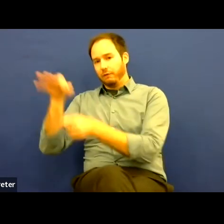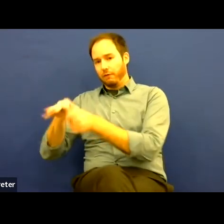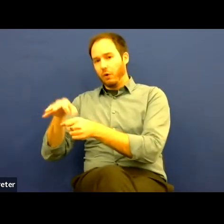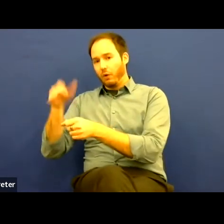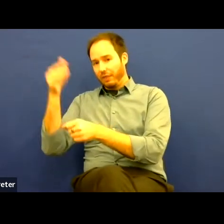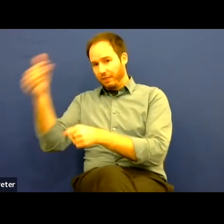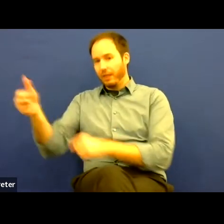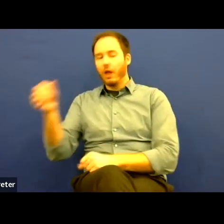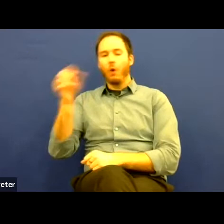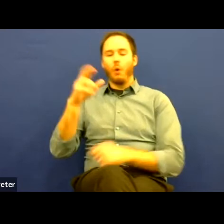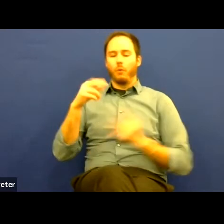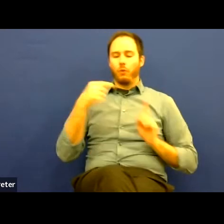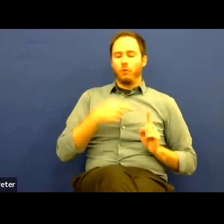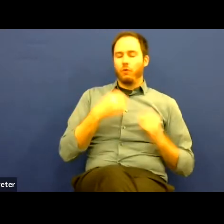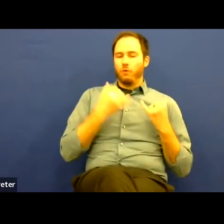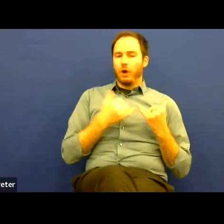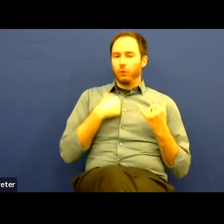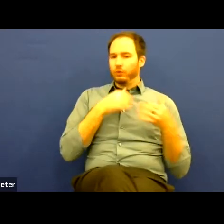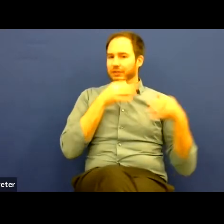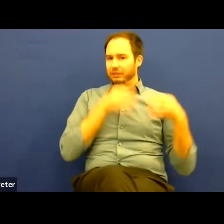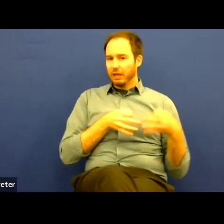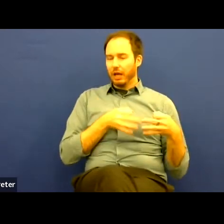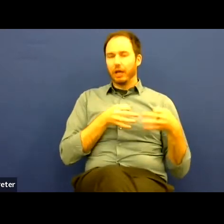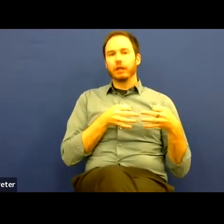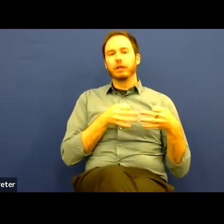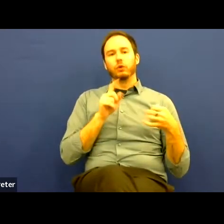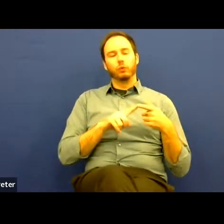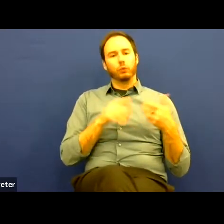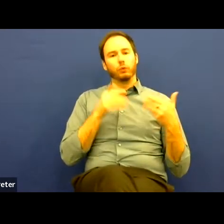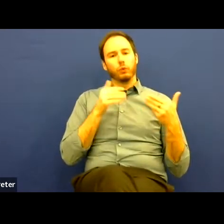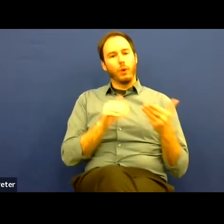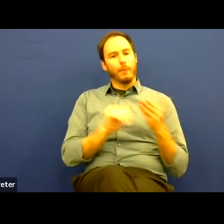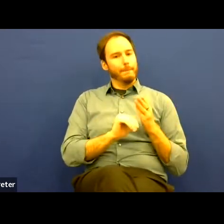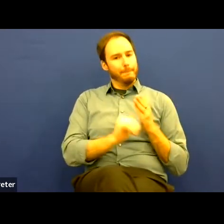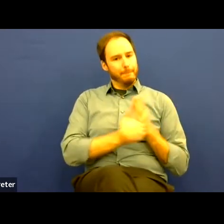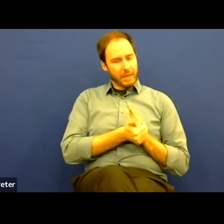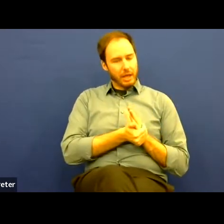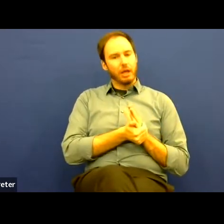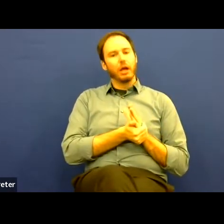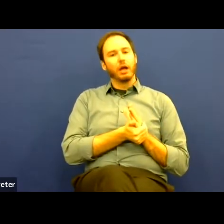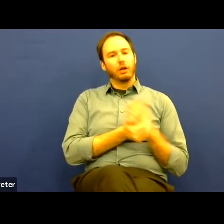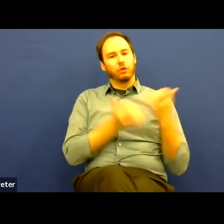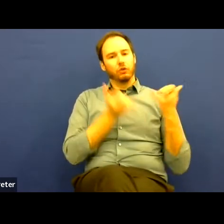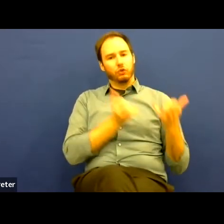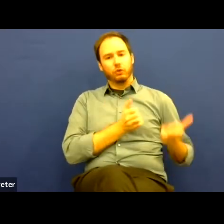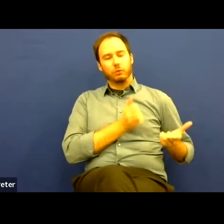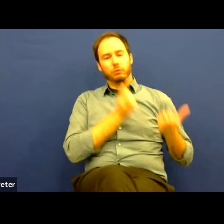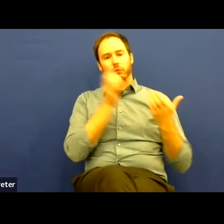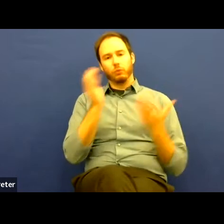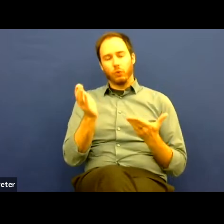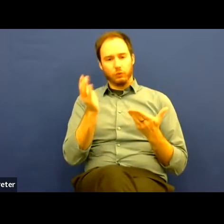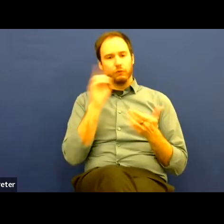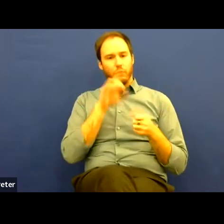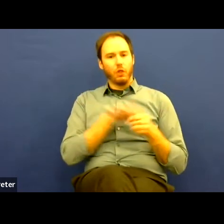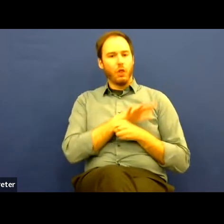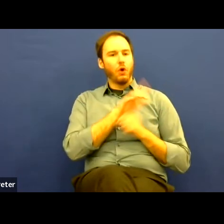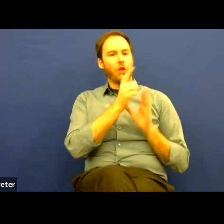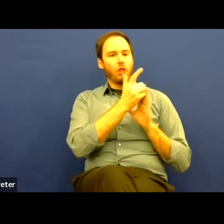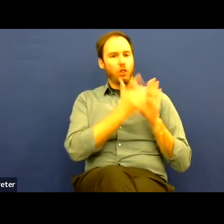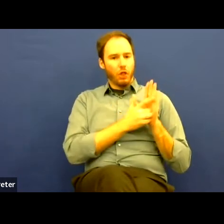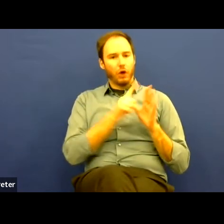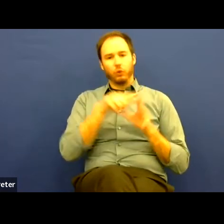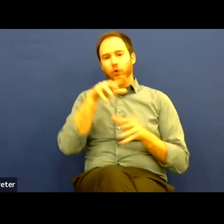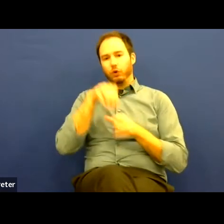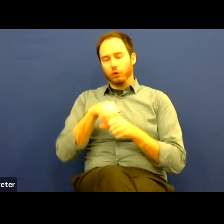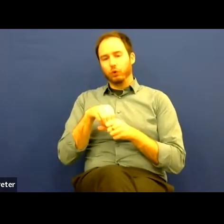be whether we decide to amend the current proposal, the current local law to also include